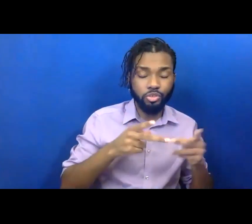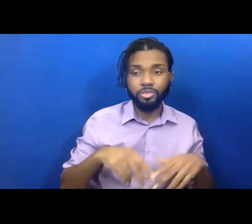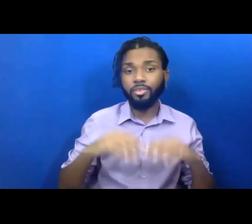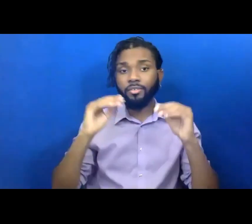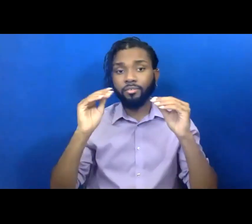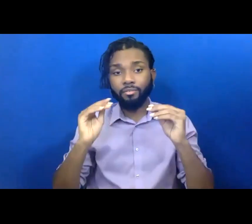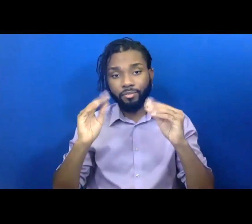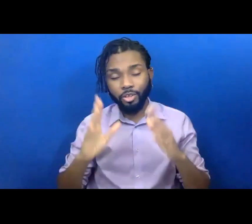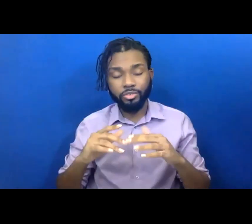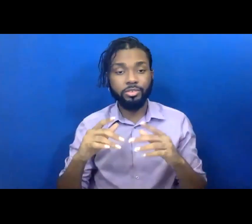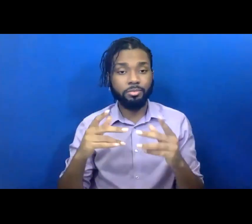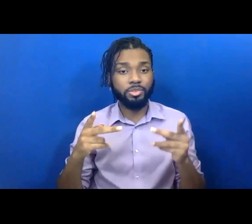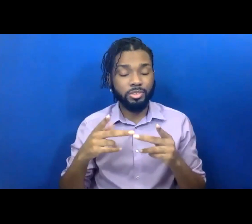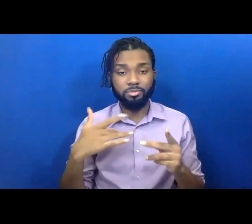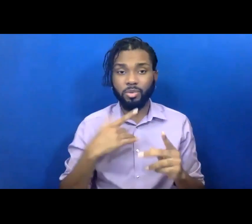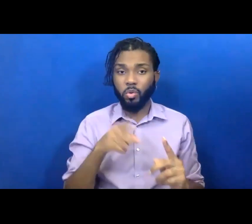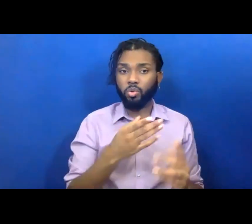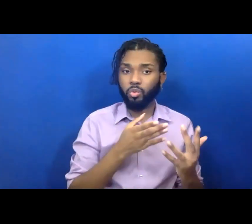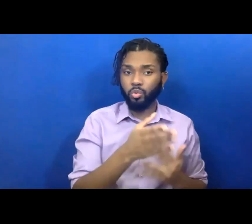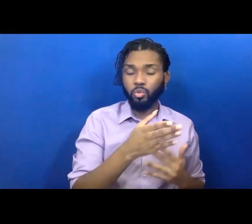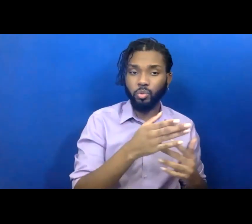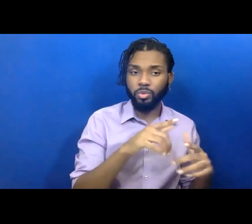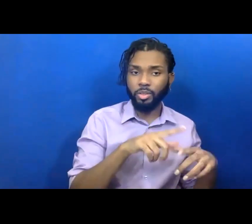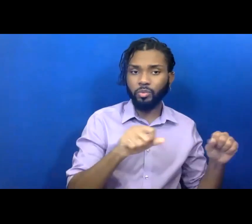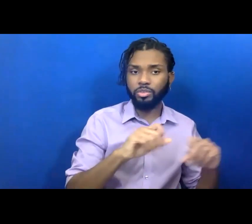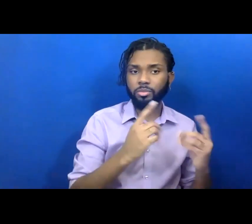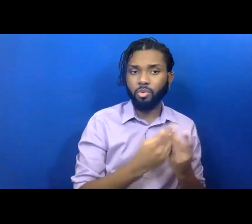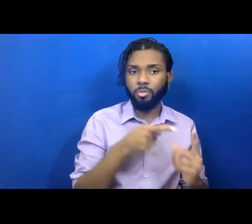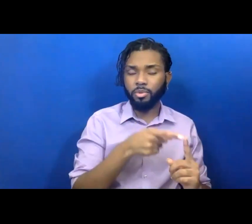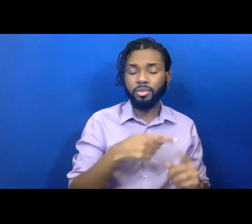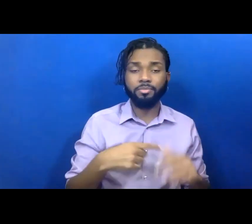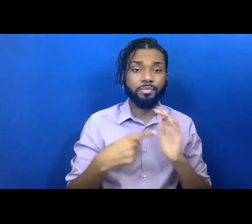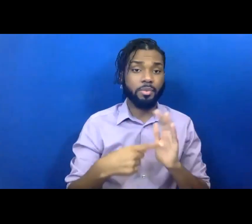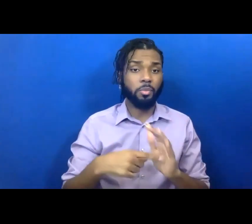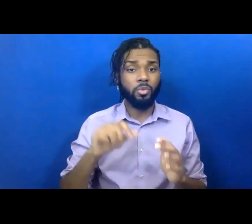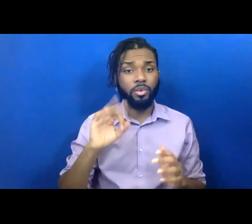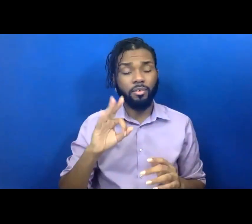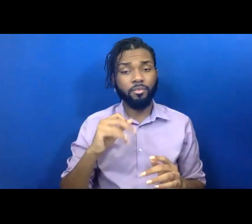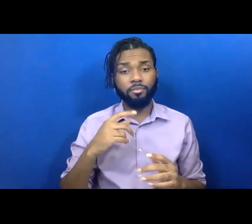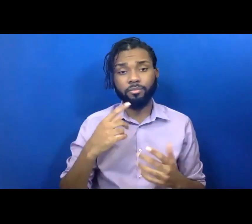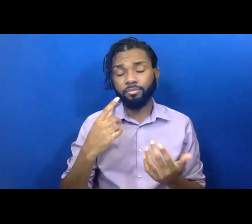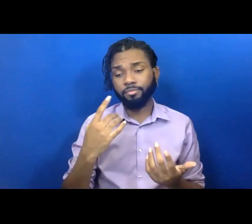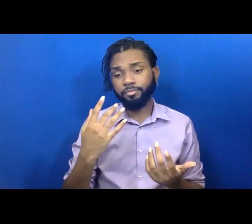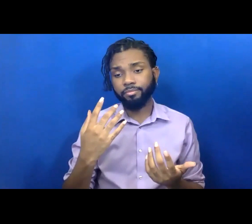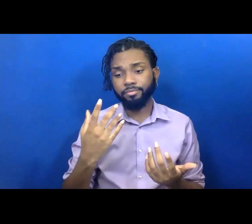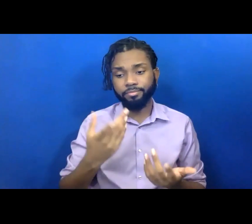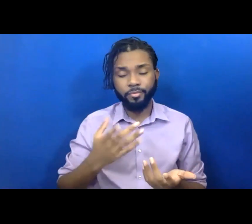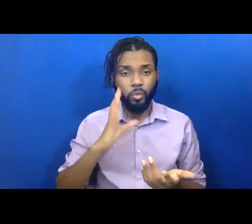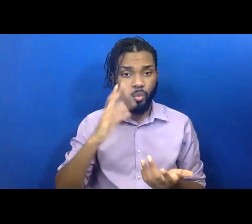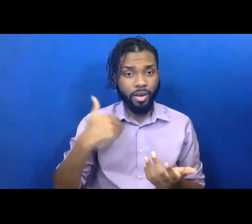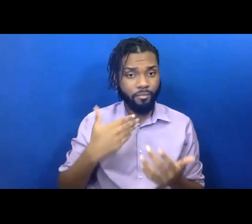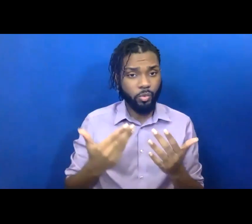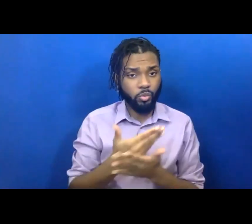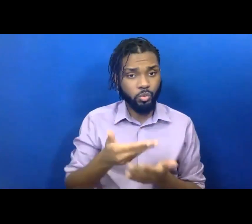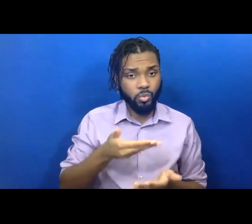through linguistics departments and only through linguistics departments. Say, for example, where there's going to be a new